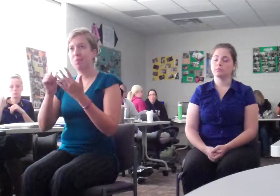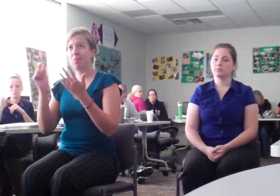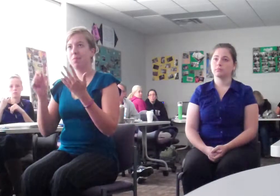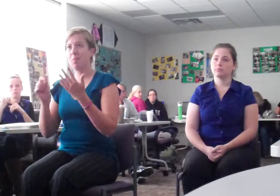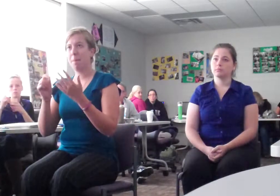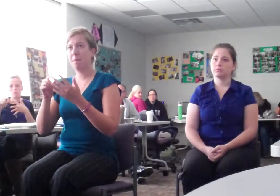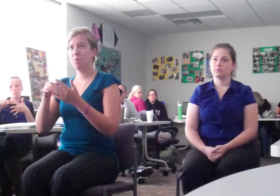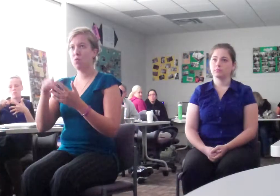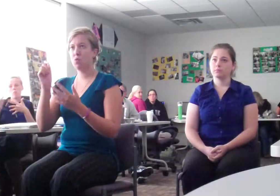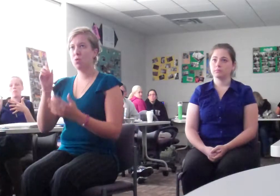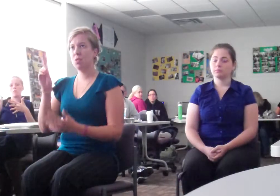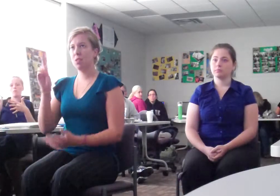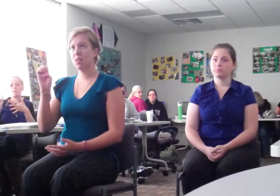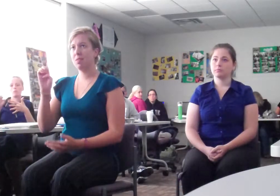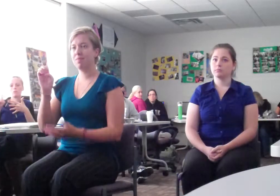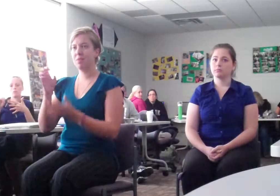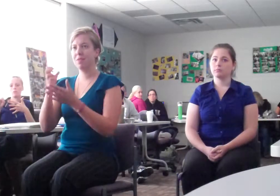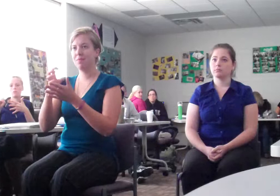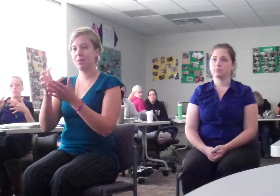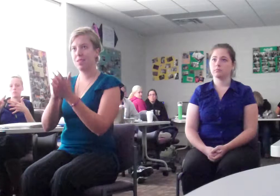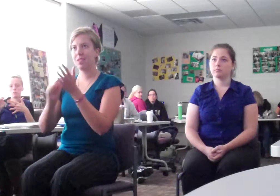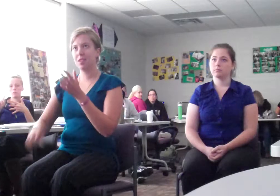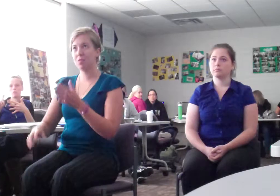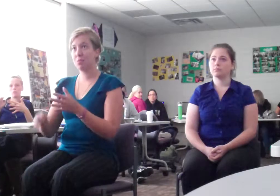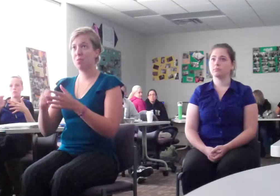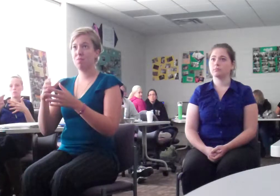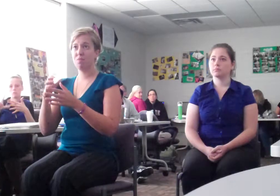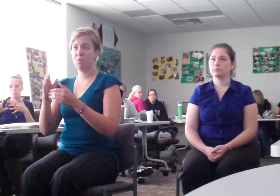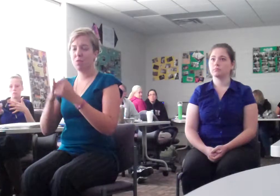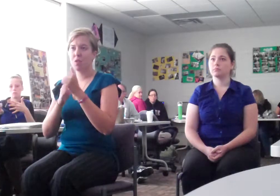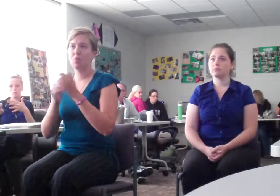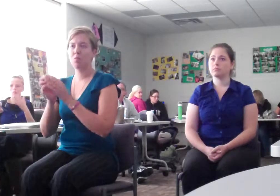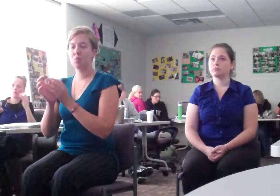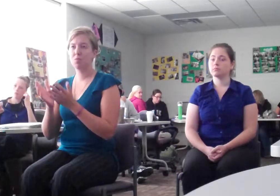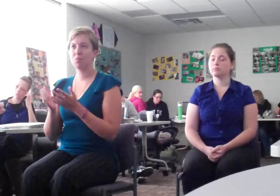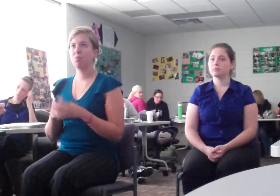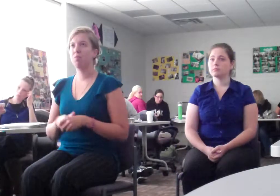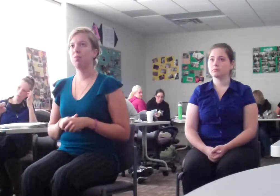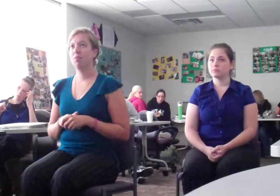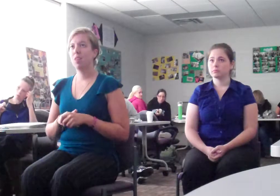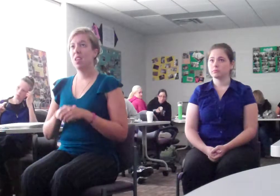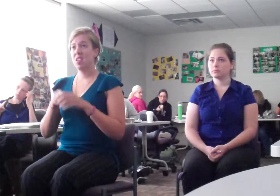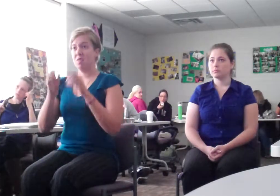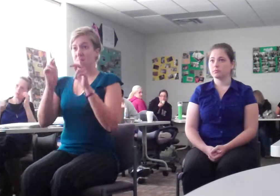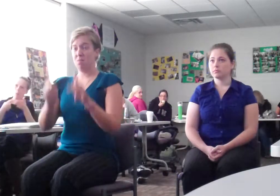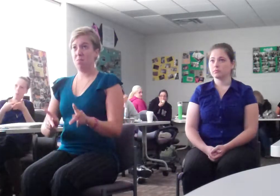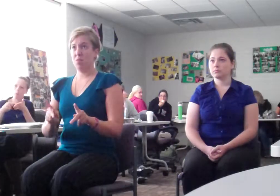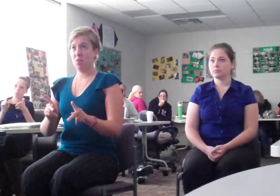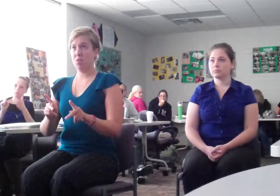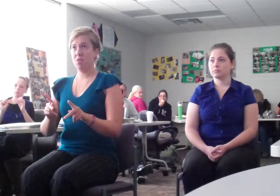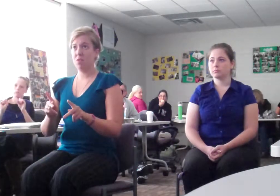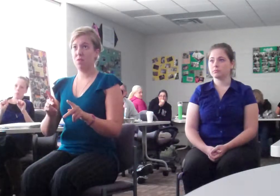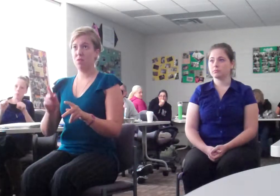with. And for an individual coverage, they usually start around $250